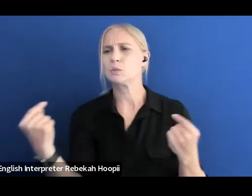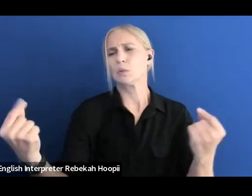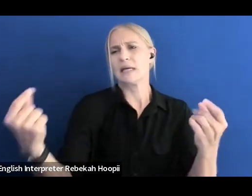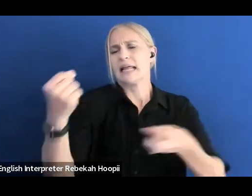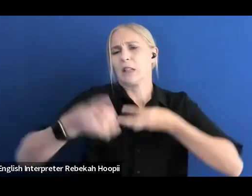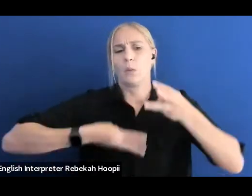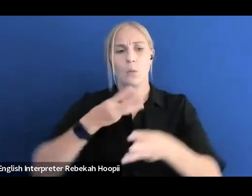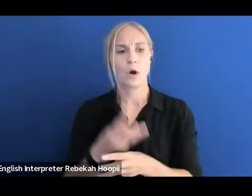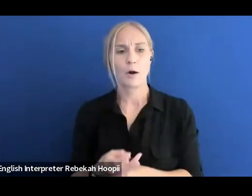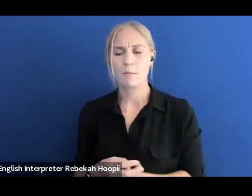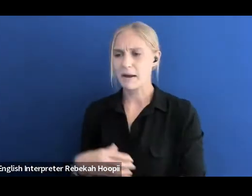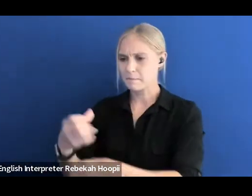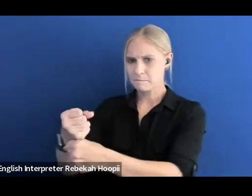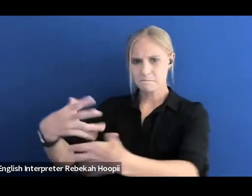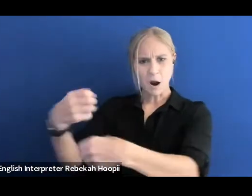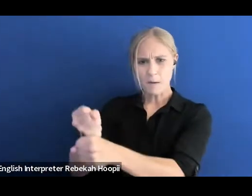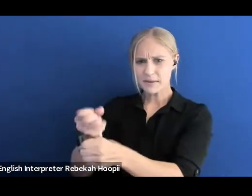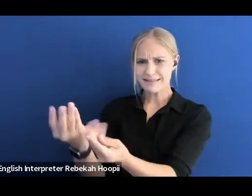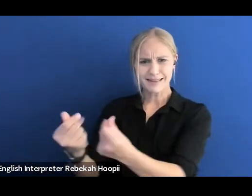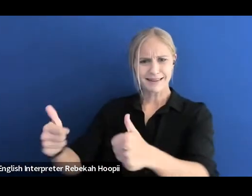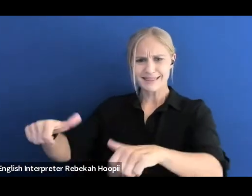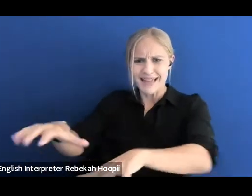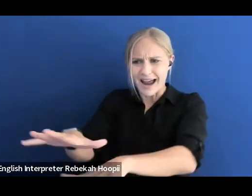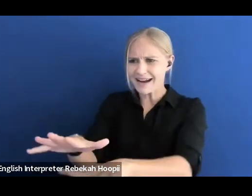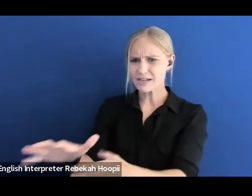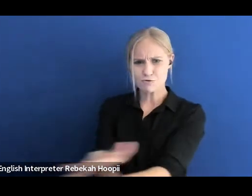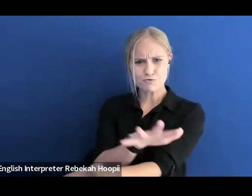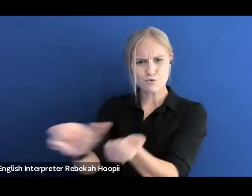bombing land is never good. So